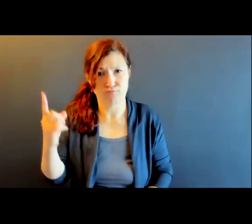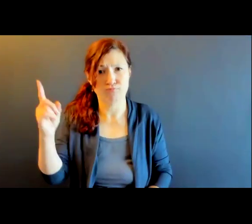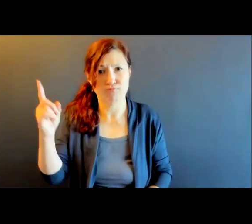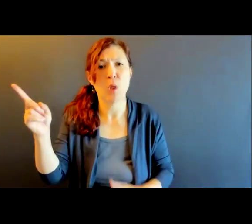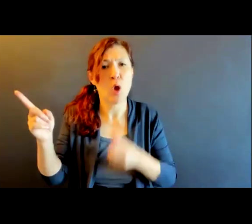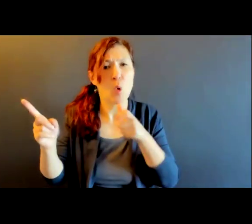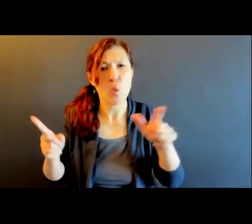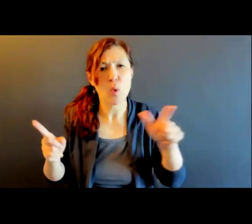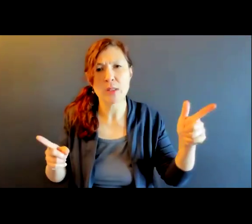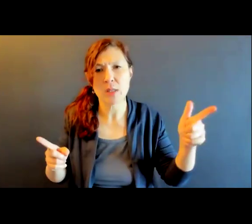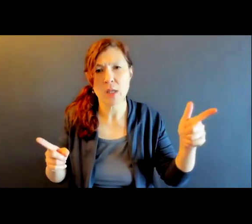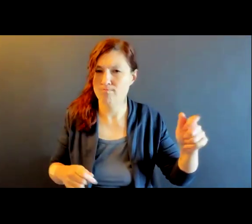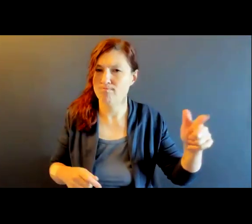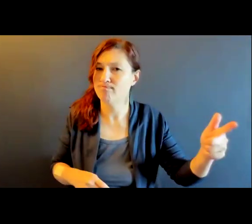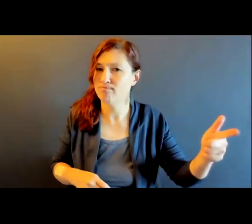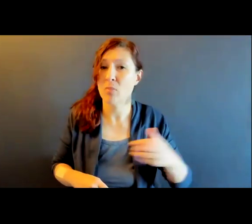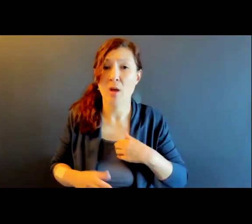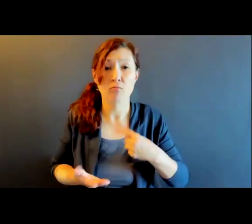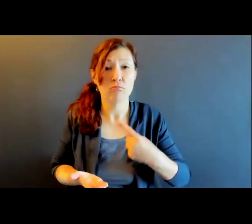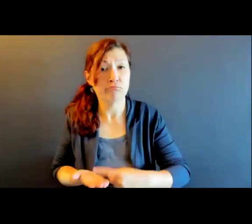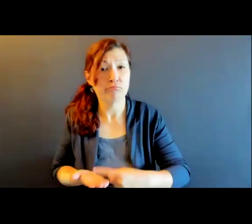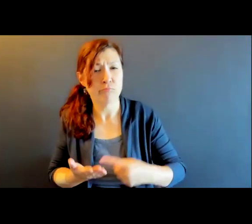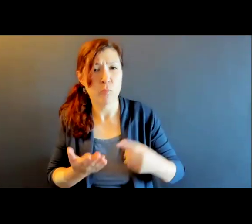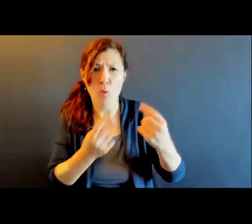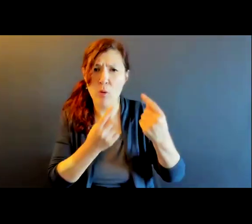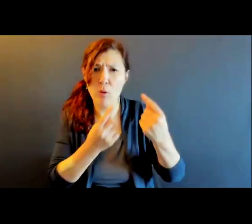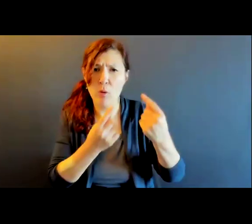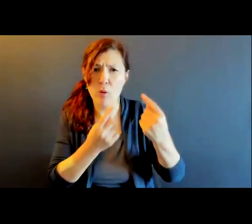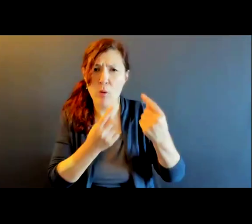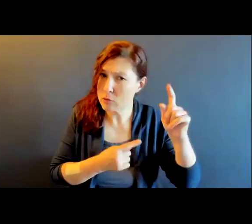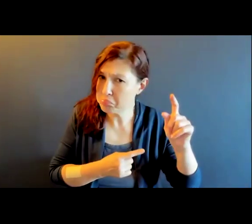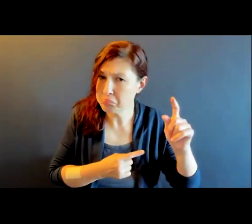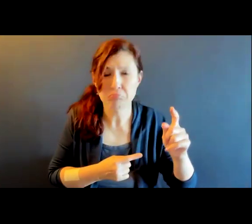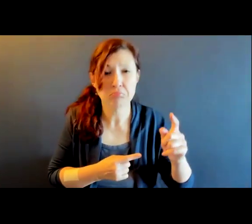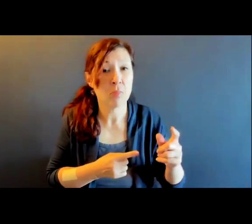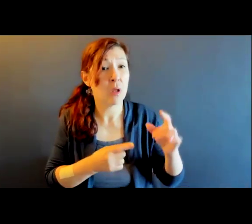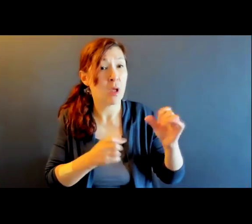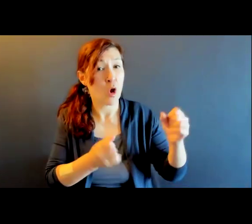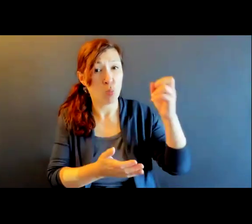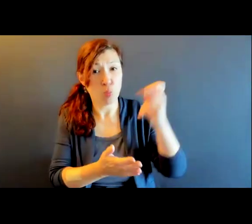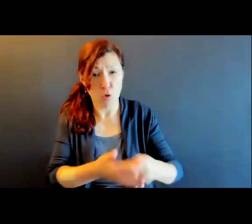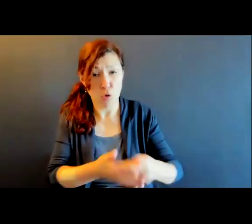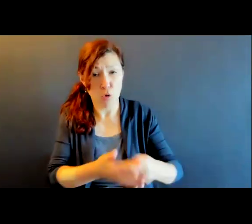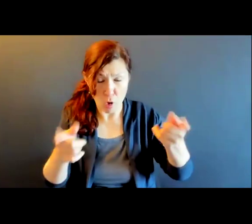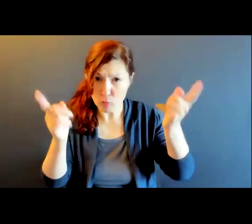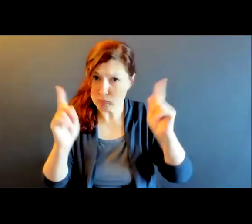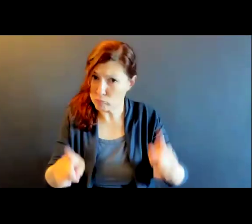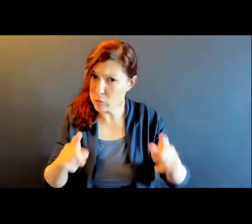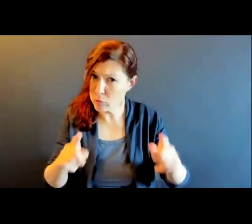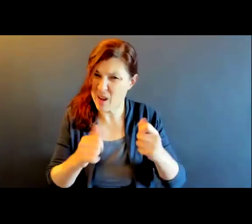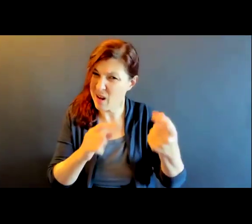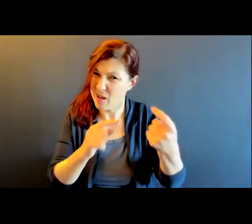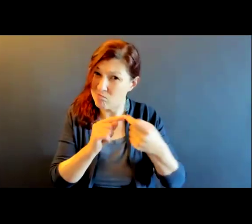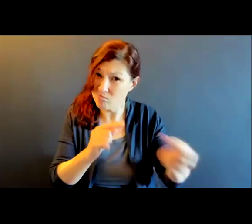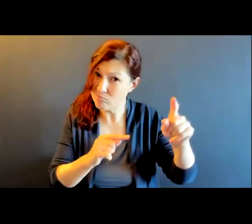you. Is there a second? Second. Thank you. Is there any discussion or objection to the motion? Is there any objection to approving the in-kind donations by unanimous